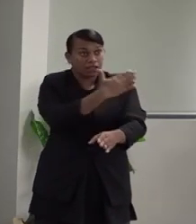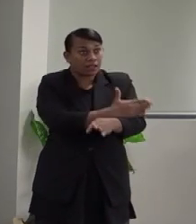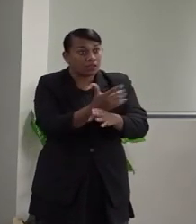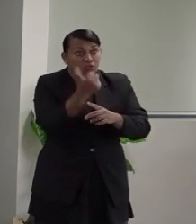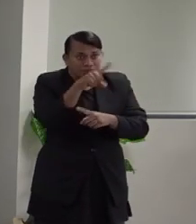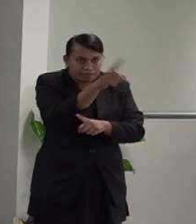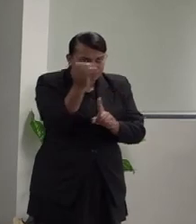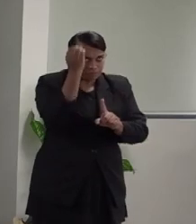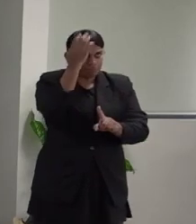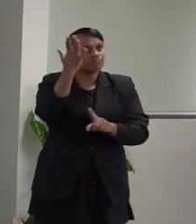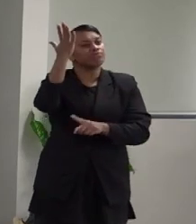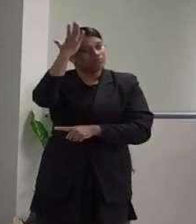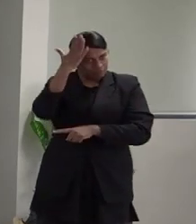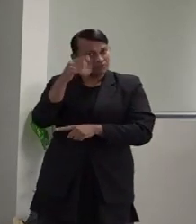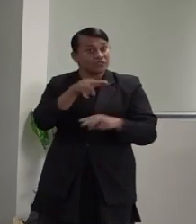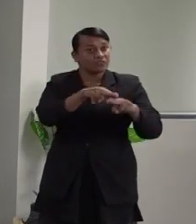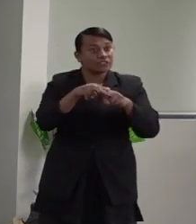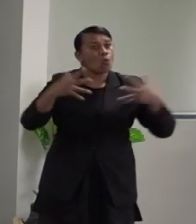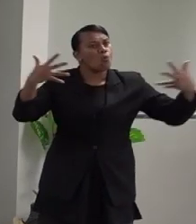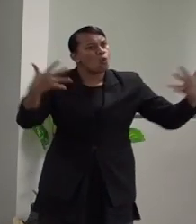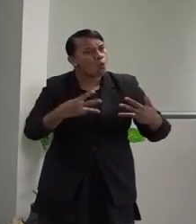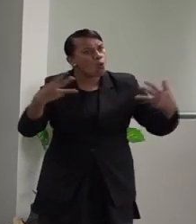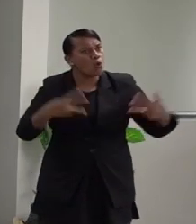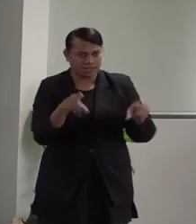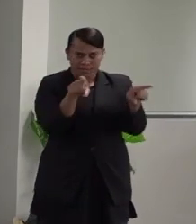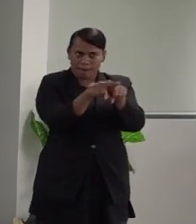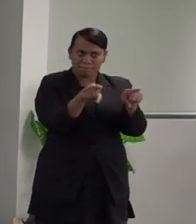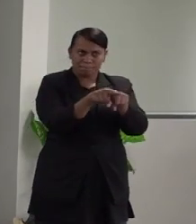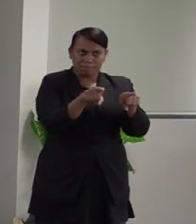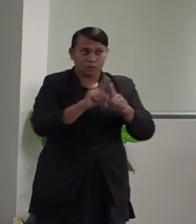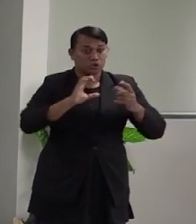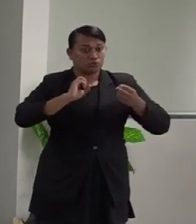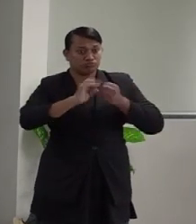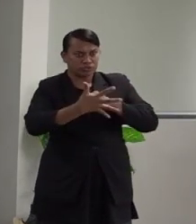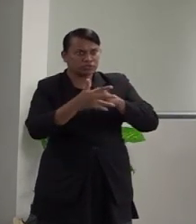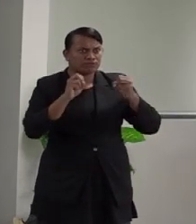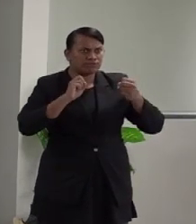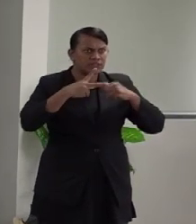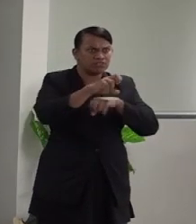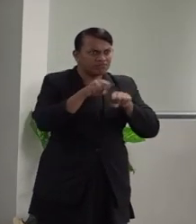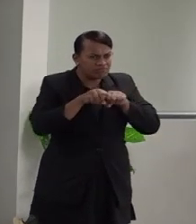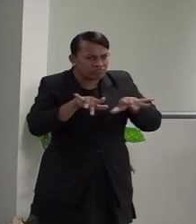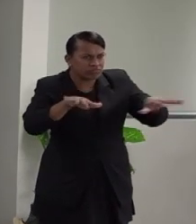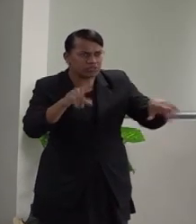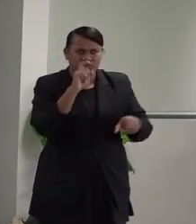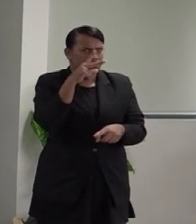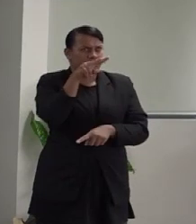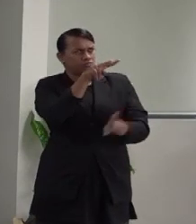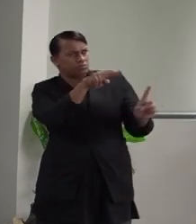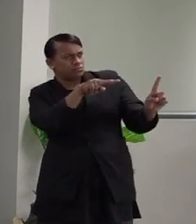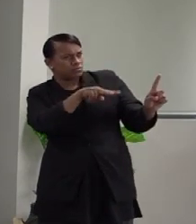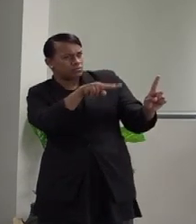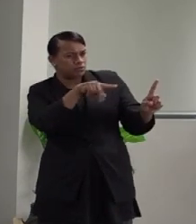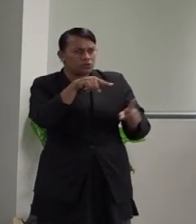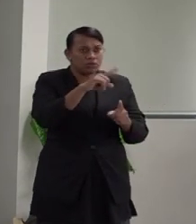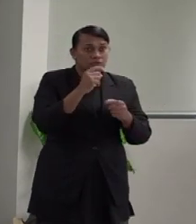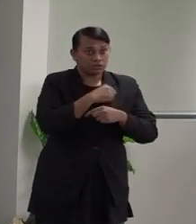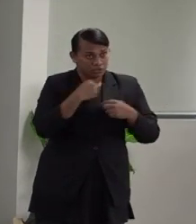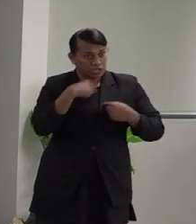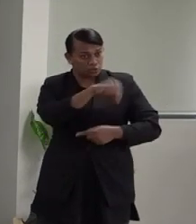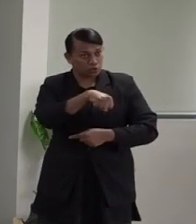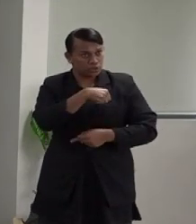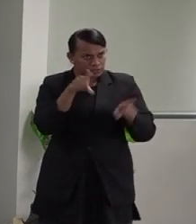with coronavirus. We cannot see our enemy, but we must act as if the enemy is in our midst at all